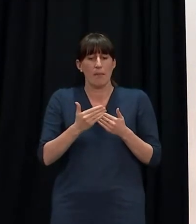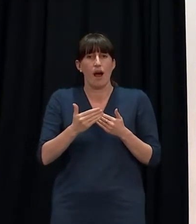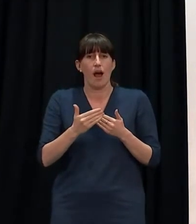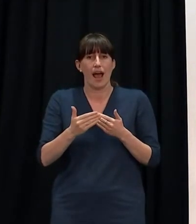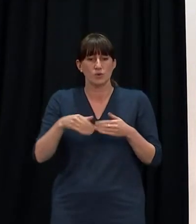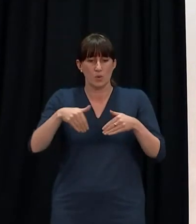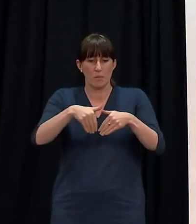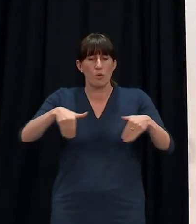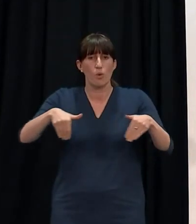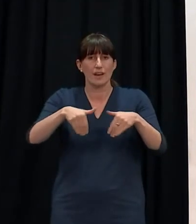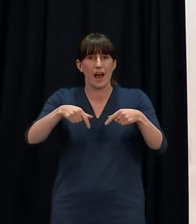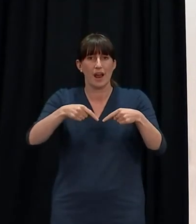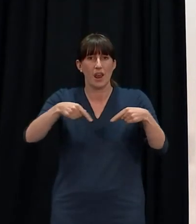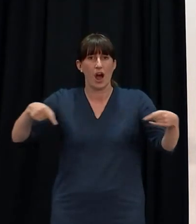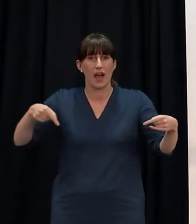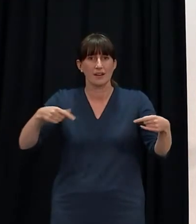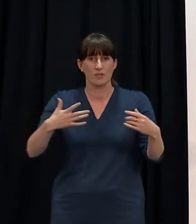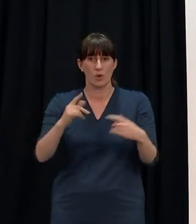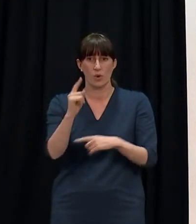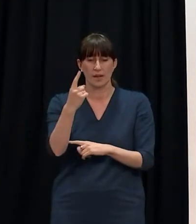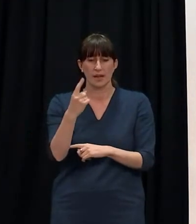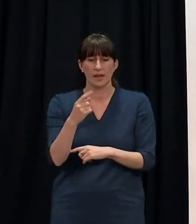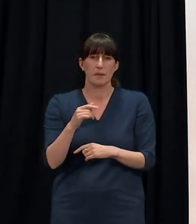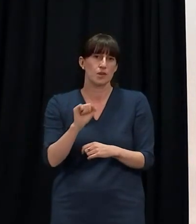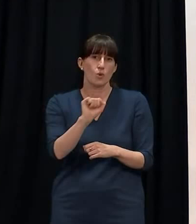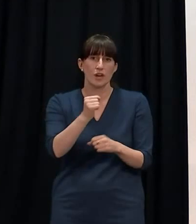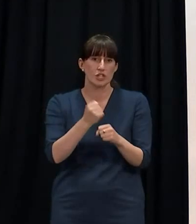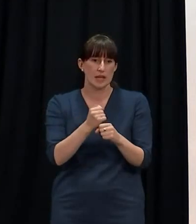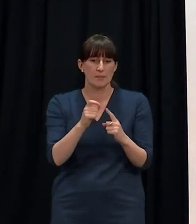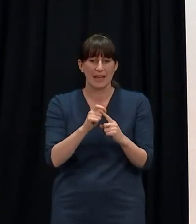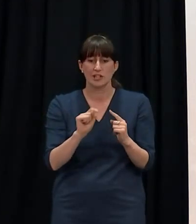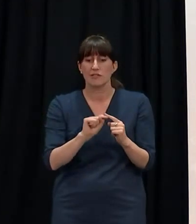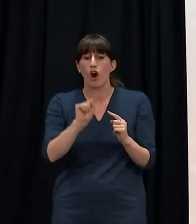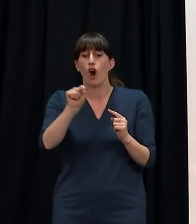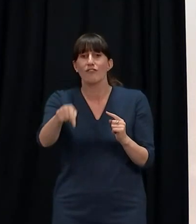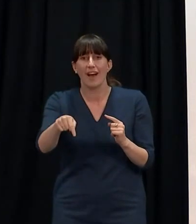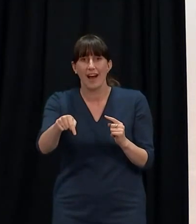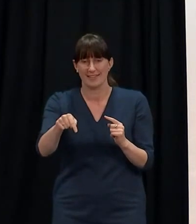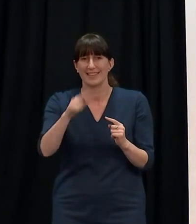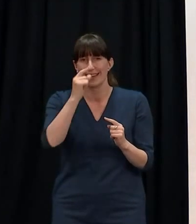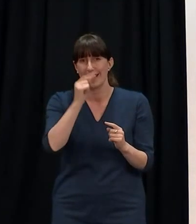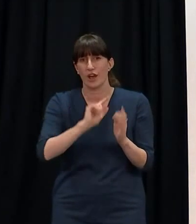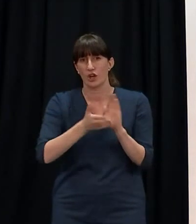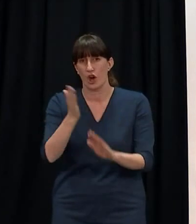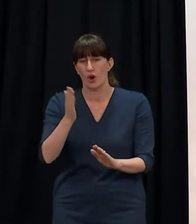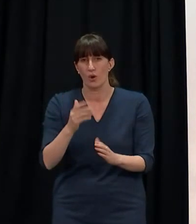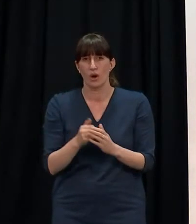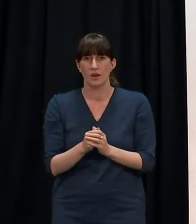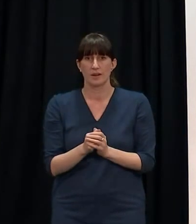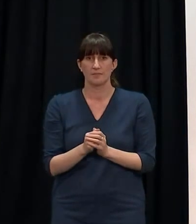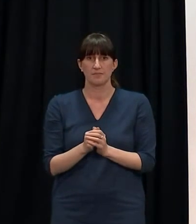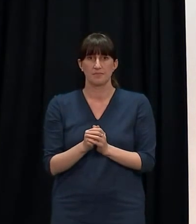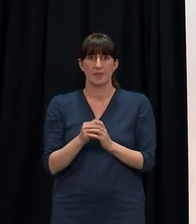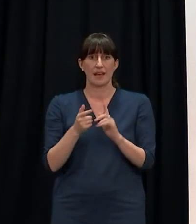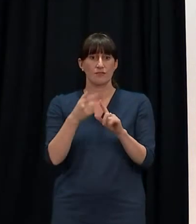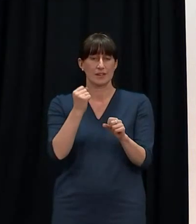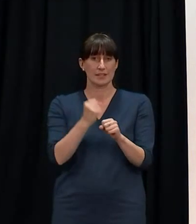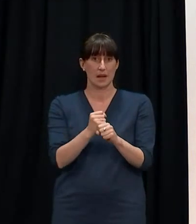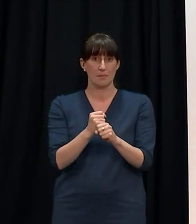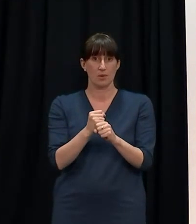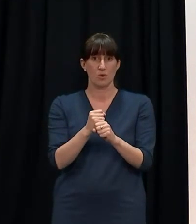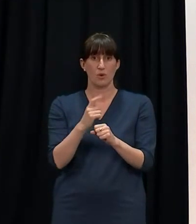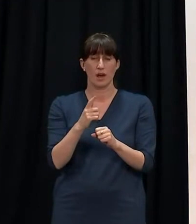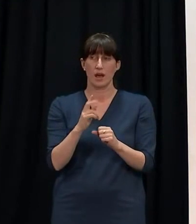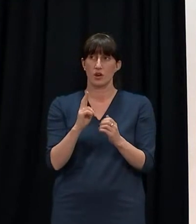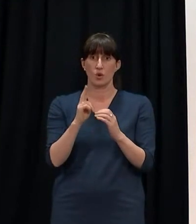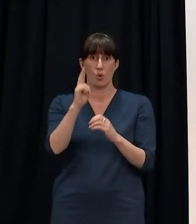proof of a booking. I also know on the northern boundary there are people just across the northern boundary who receive their care in Silverdale and